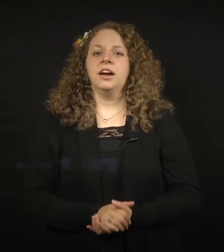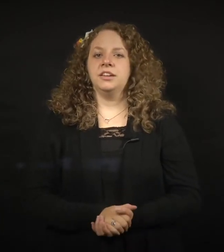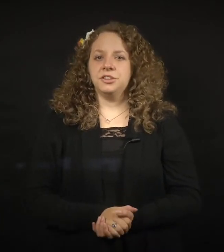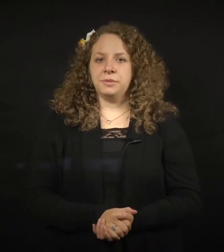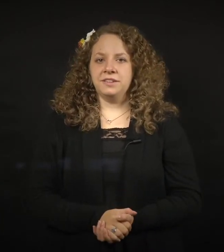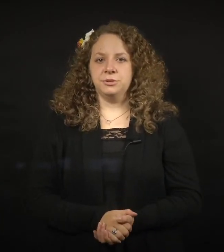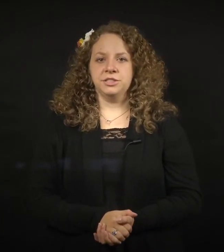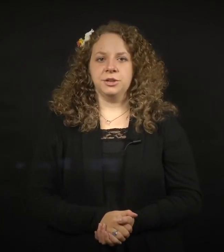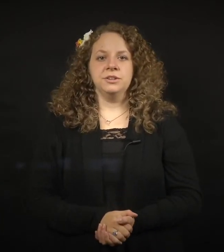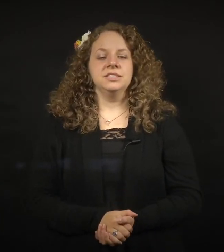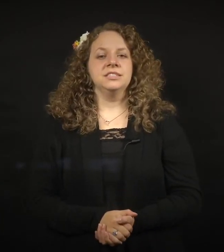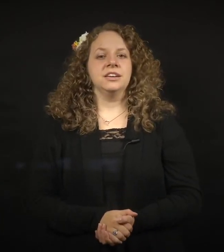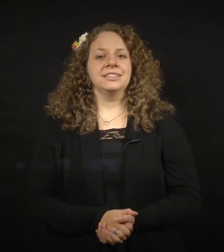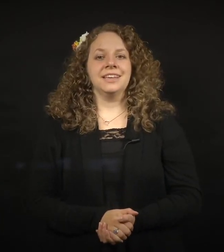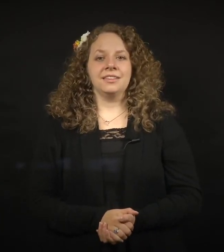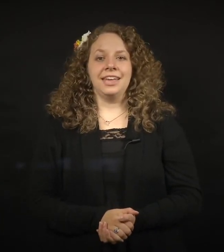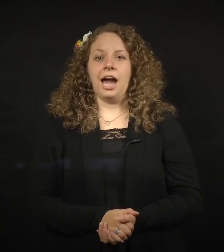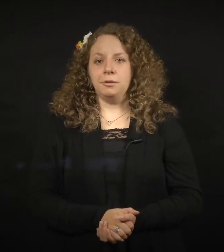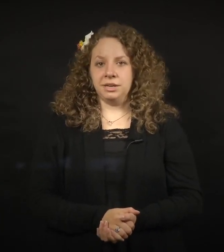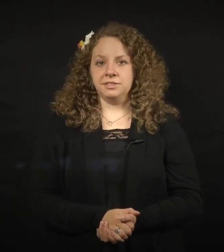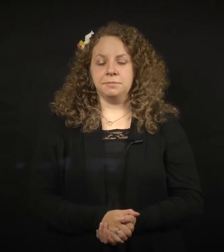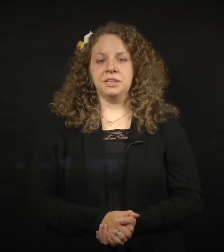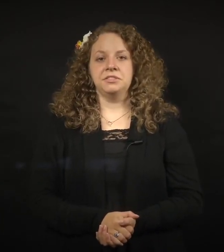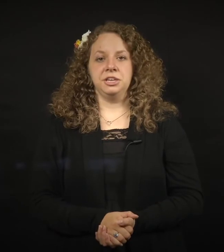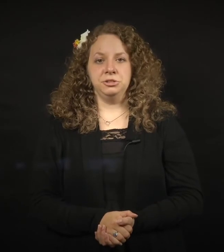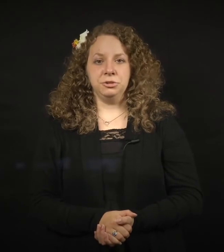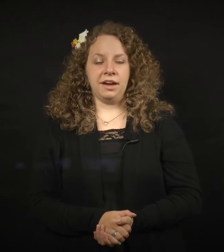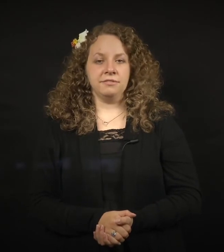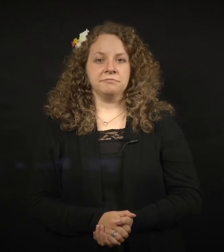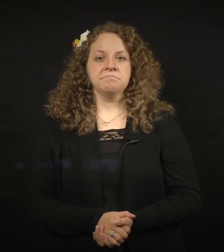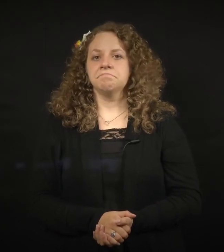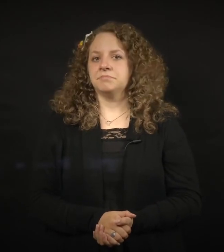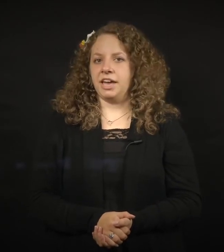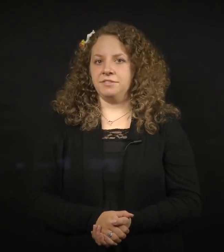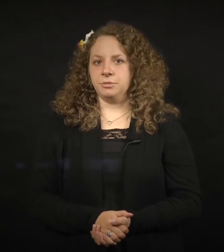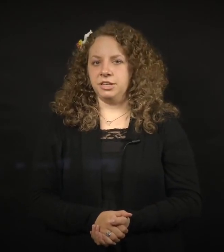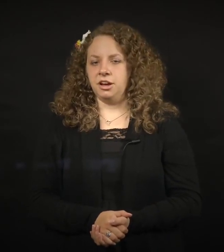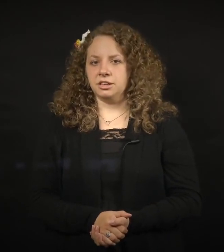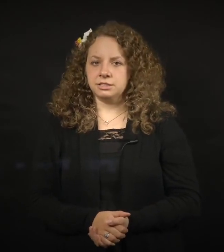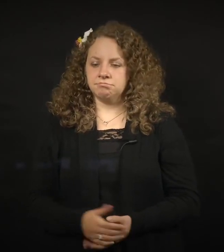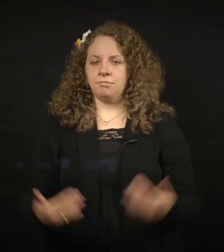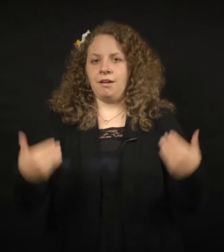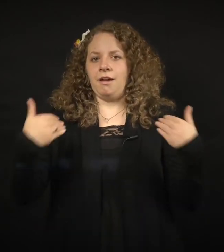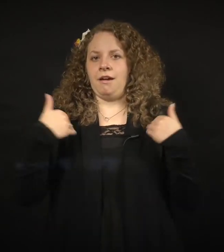Another way of doing so is to tell exactly how many of something that you do have. I have 3 dogs.